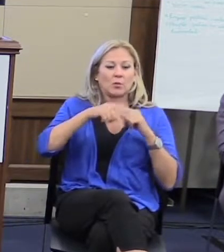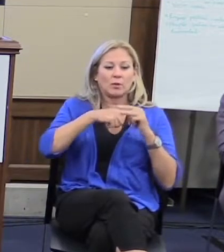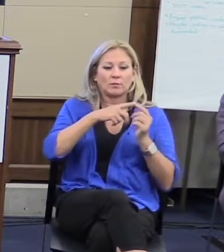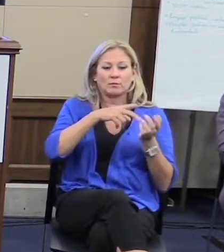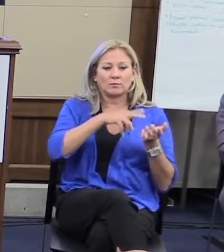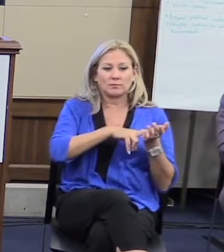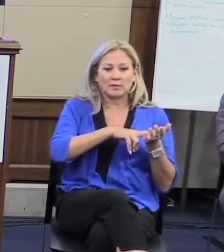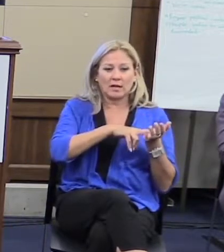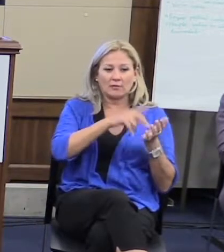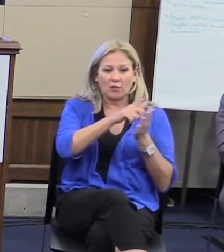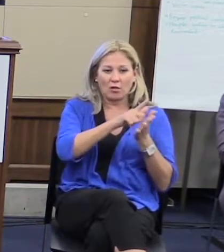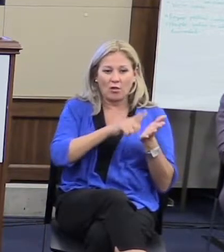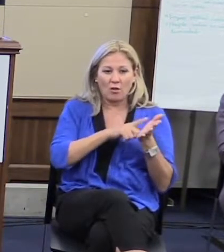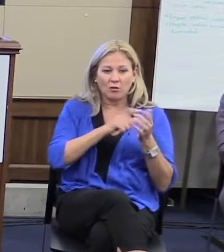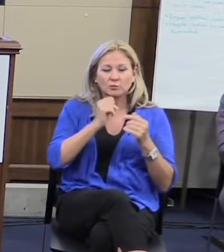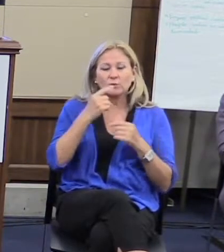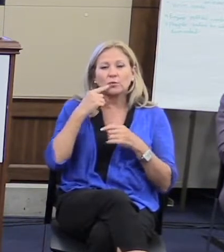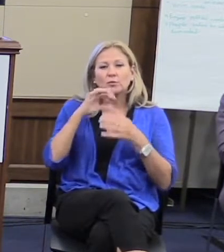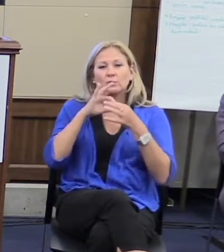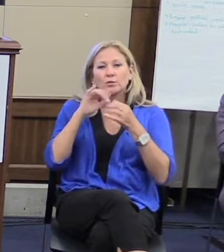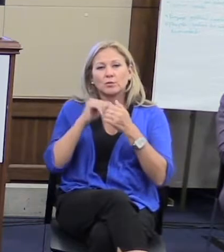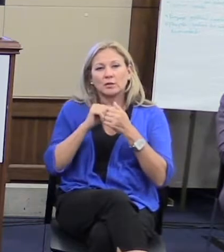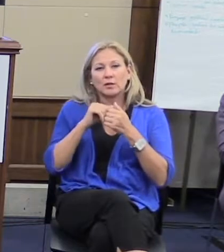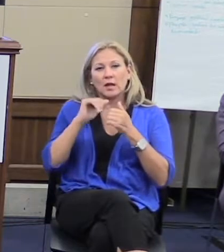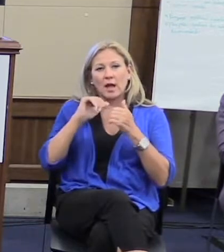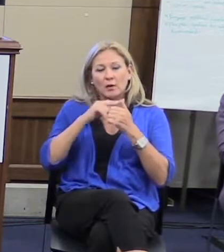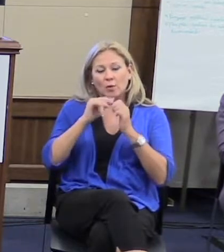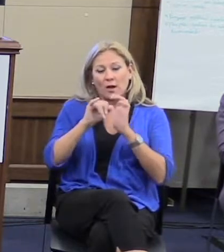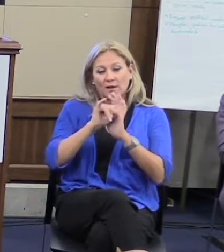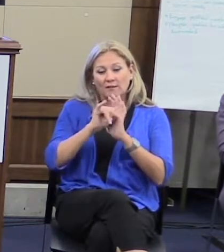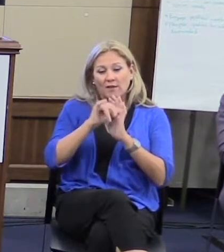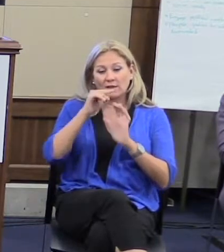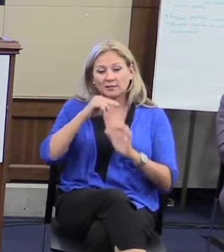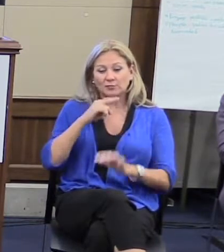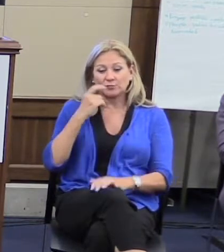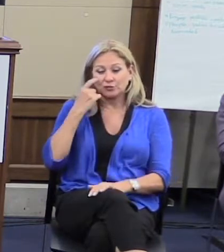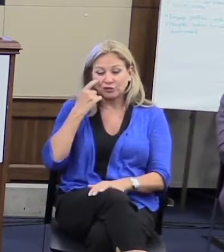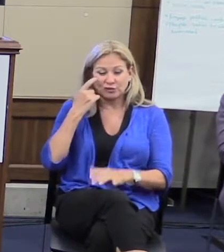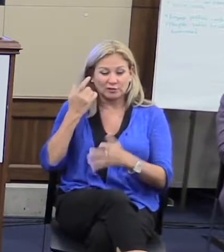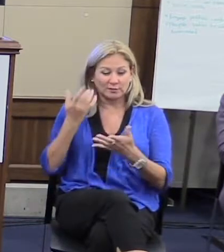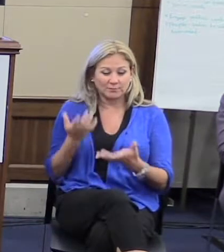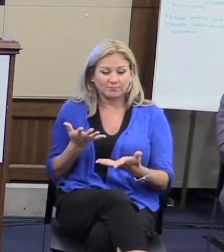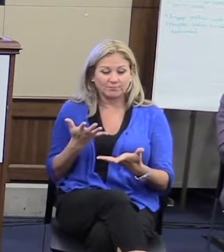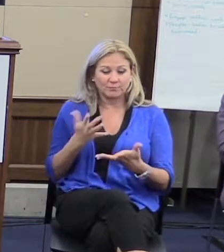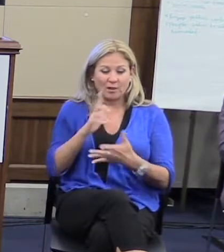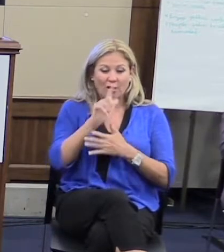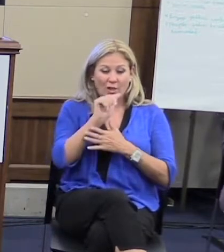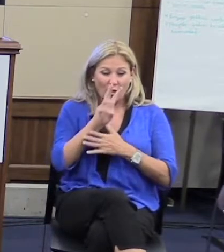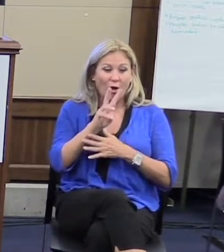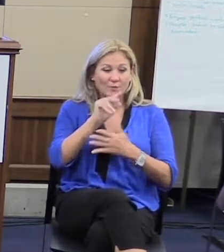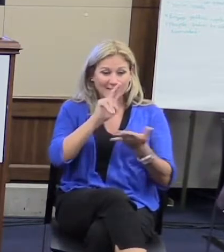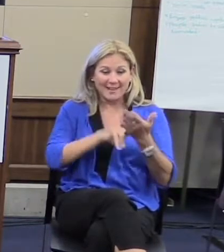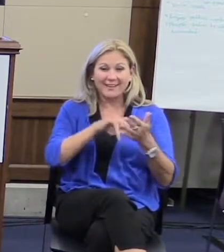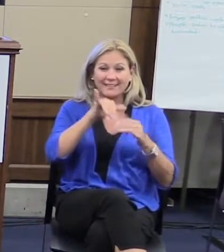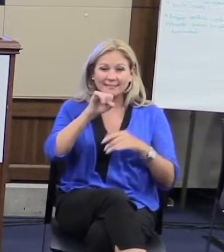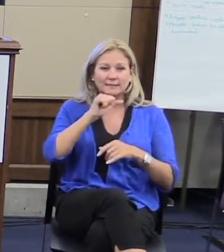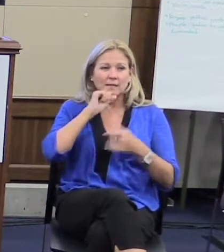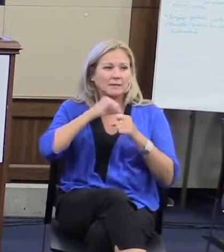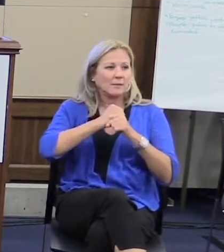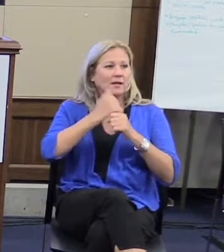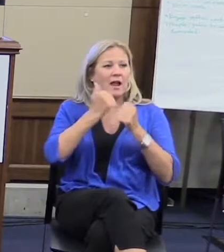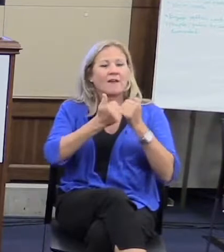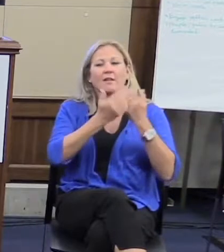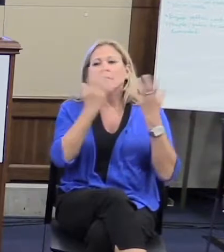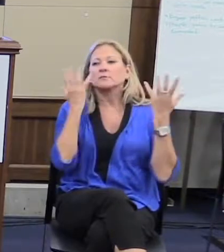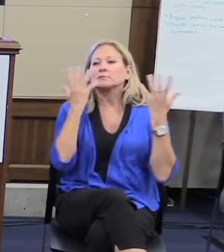law. So in terms of being able to point out that just the fact that a law was signed does not